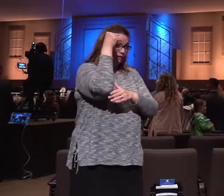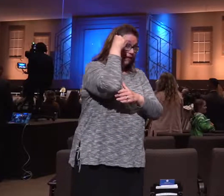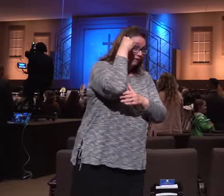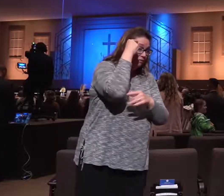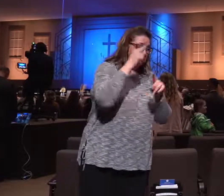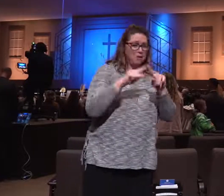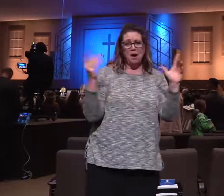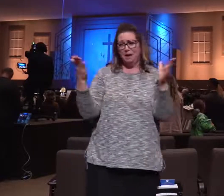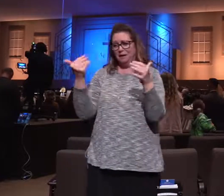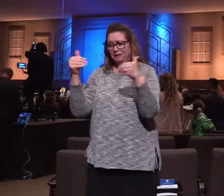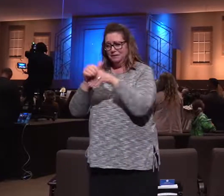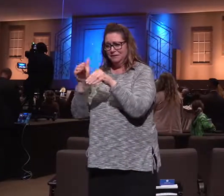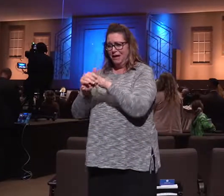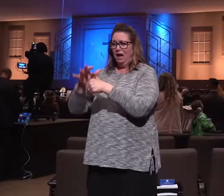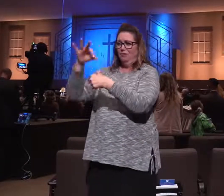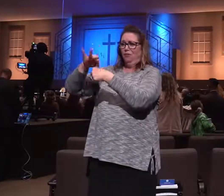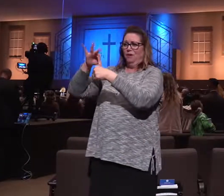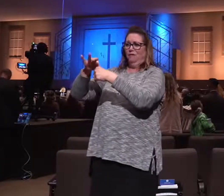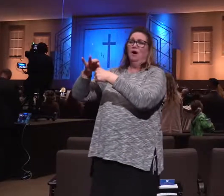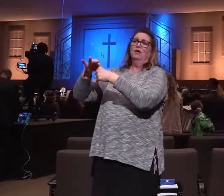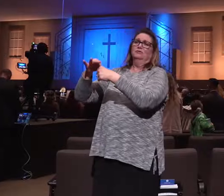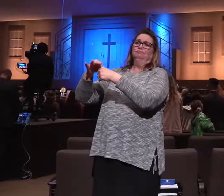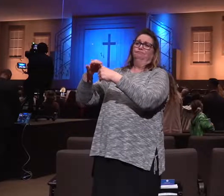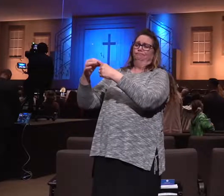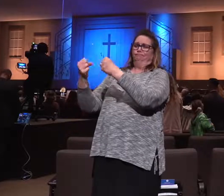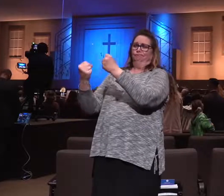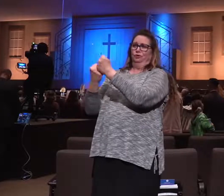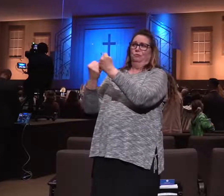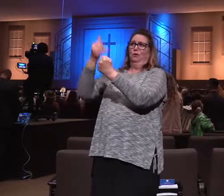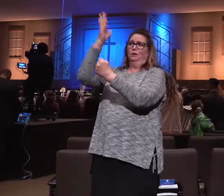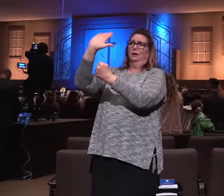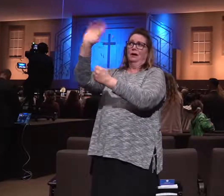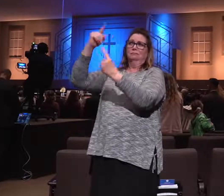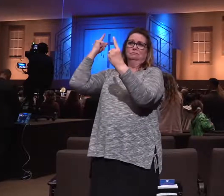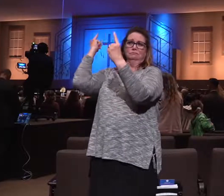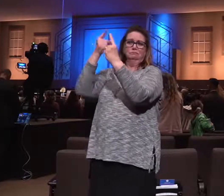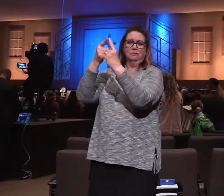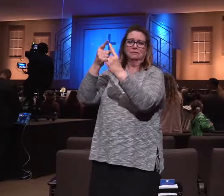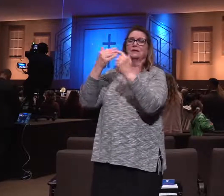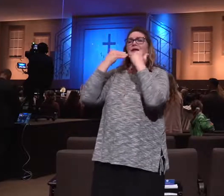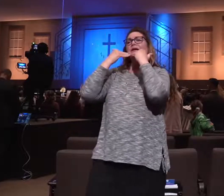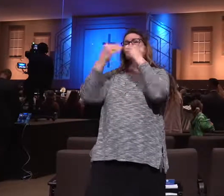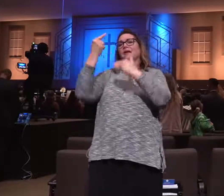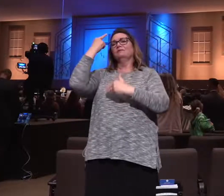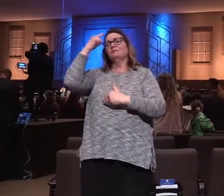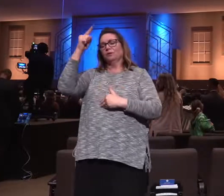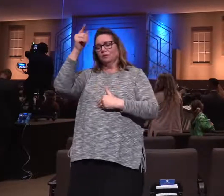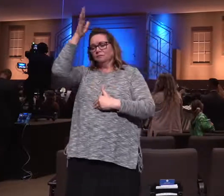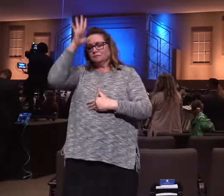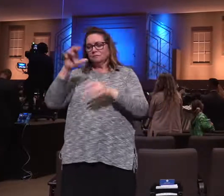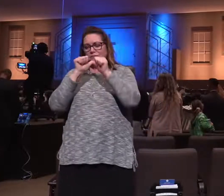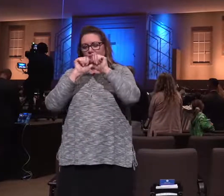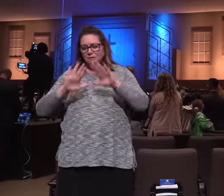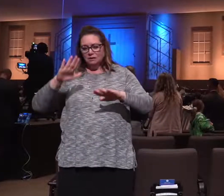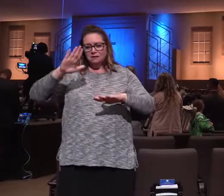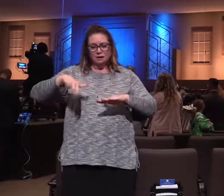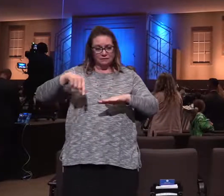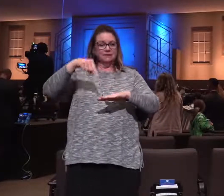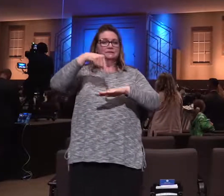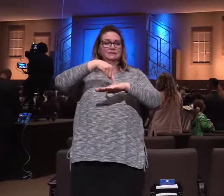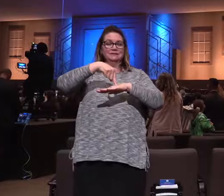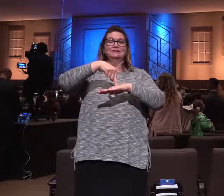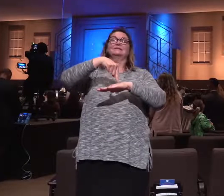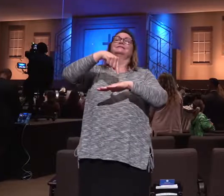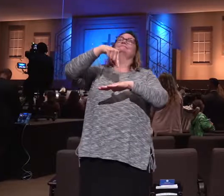And I'm so grateful for His grace upon our church and upon our lives. And I believe what Brother Sis said, the best is yet to